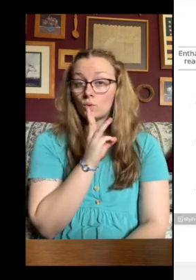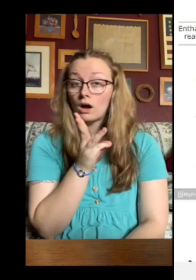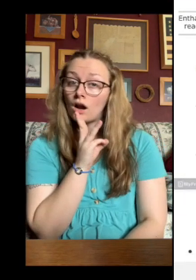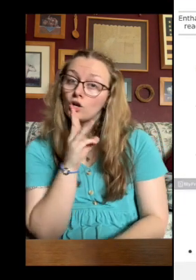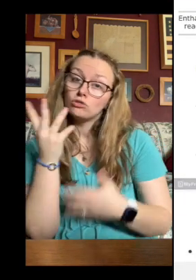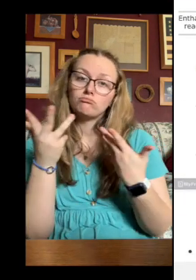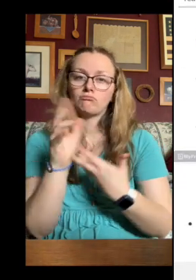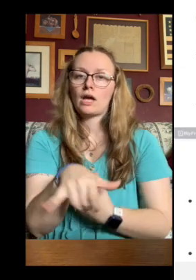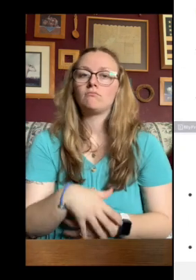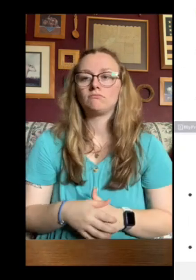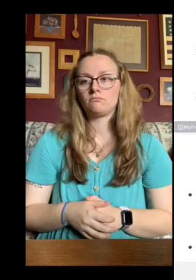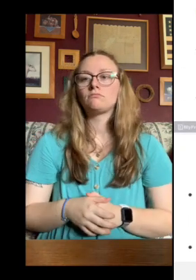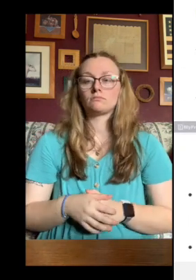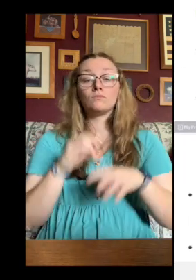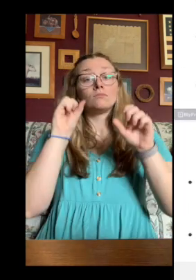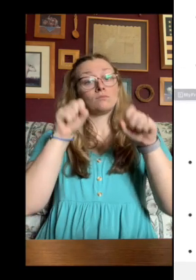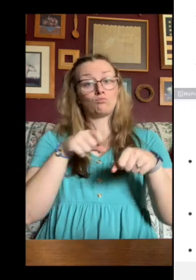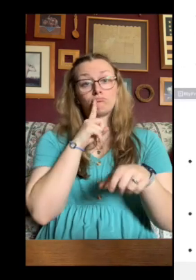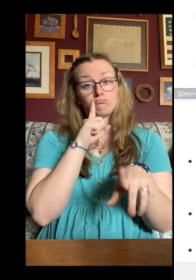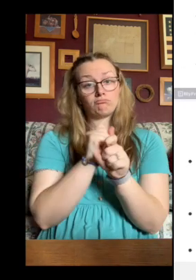And we can actually calculate that.